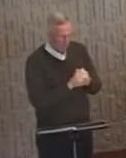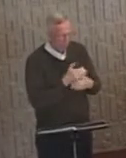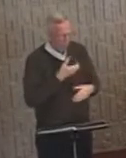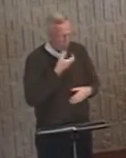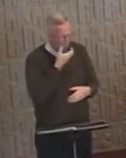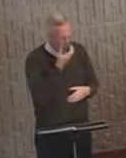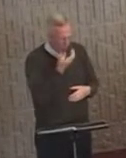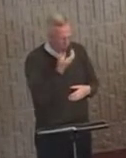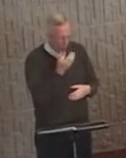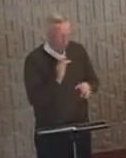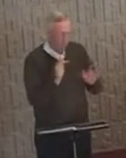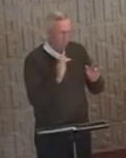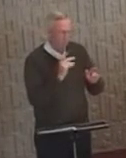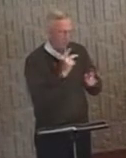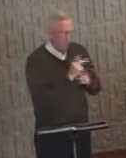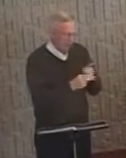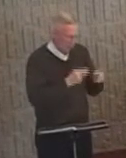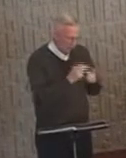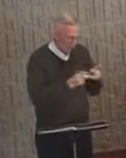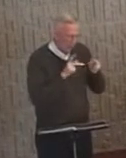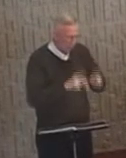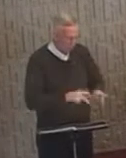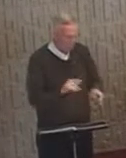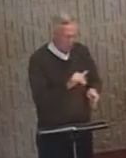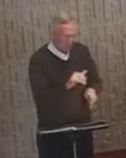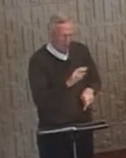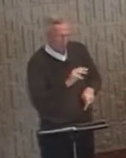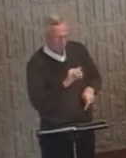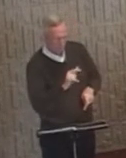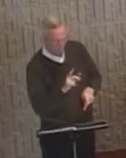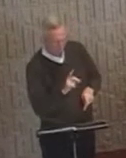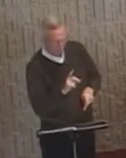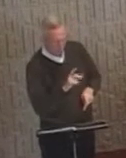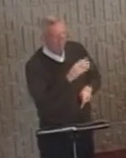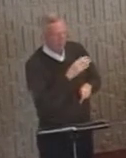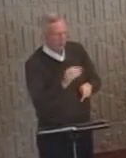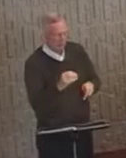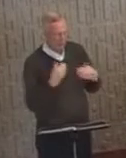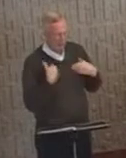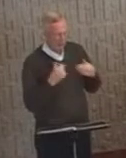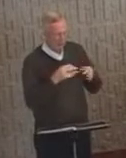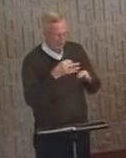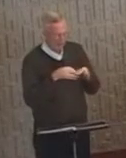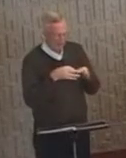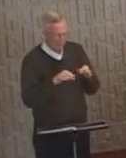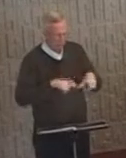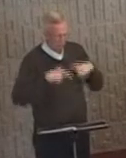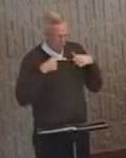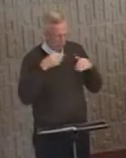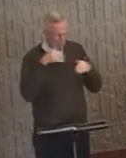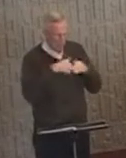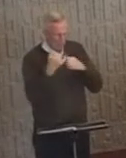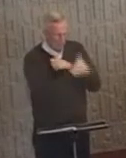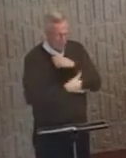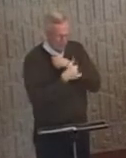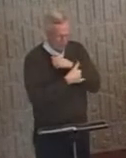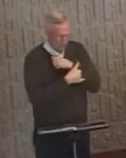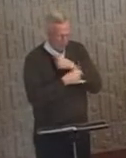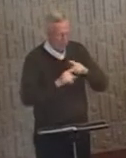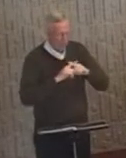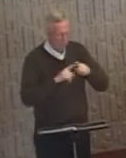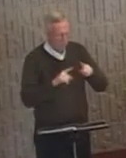like Maud and settling down to a simpler life in the country. But neither